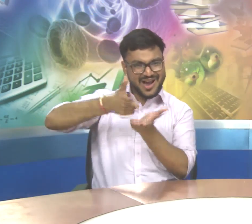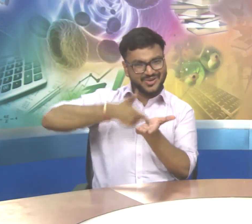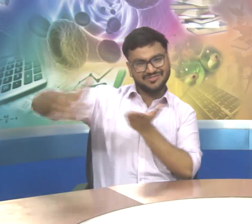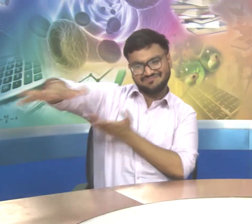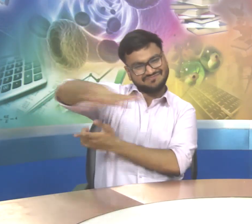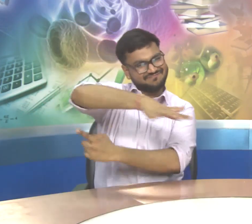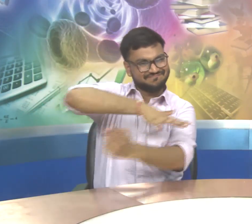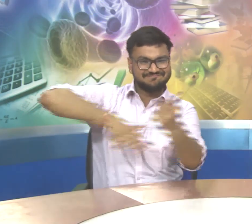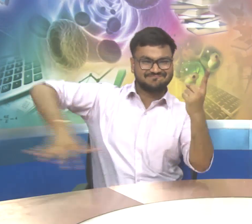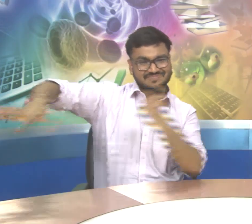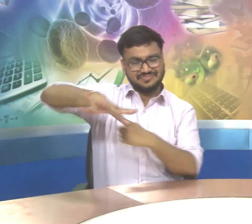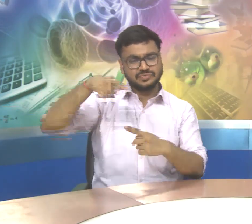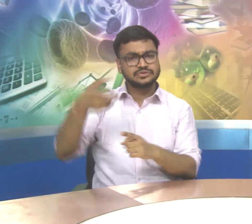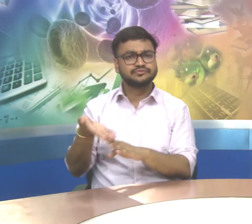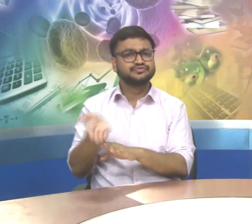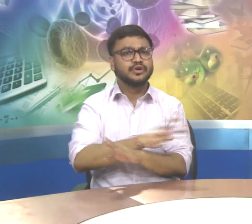There is a visual representation of